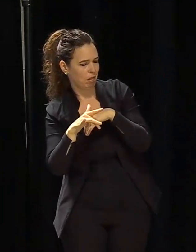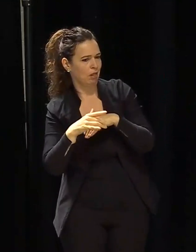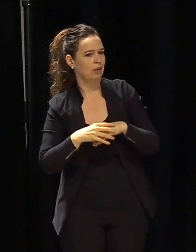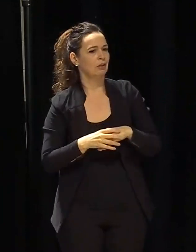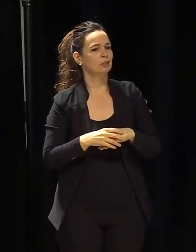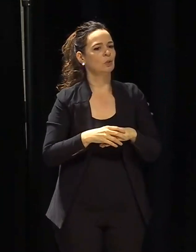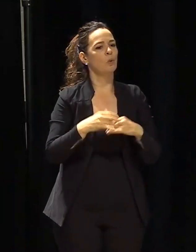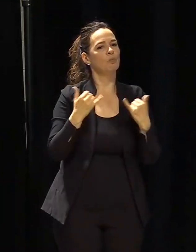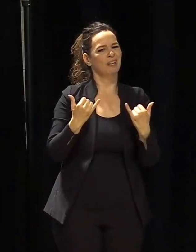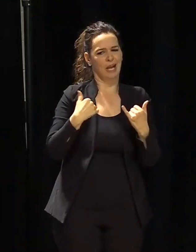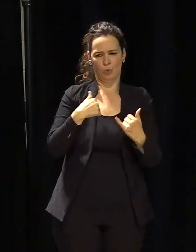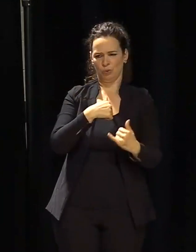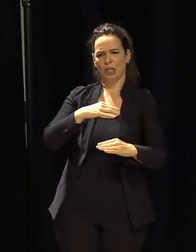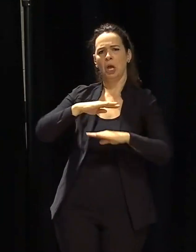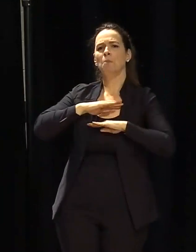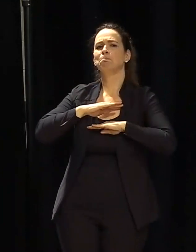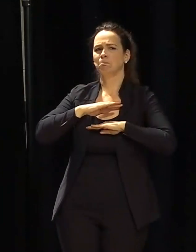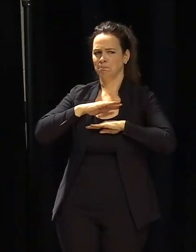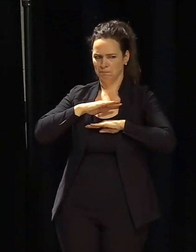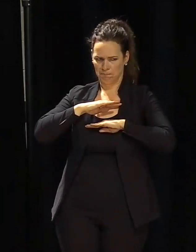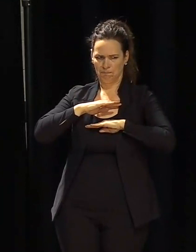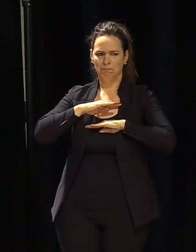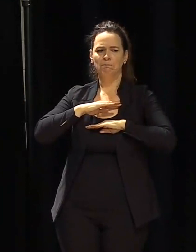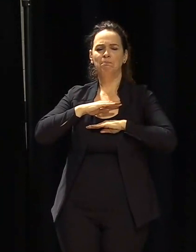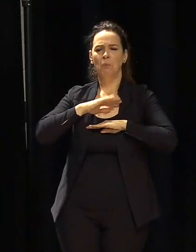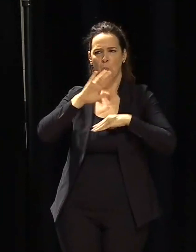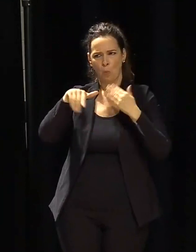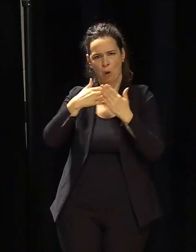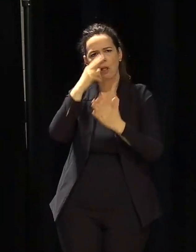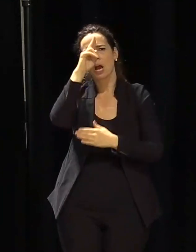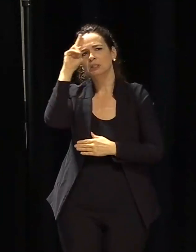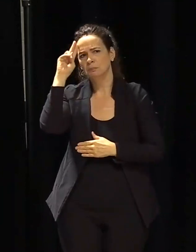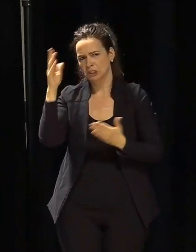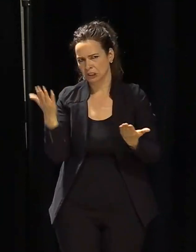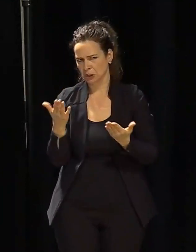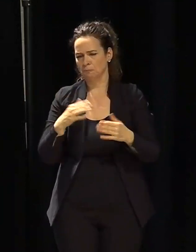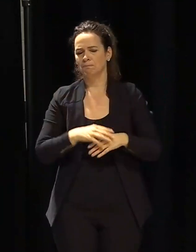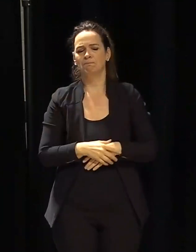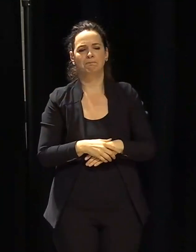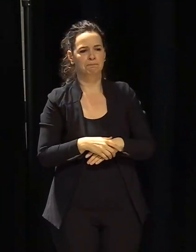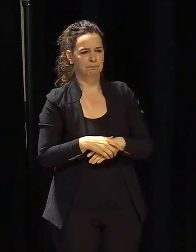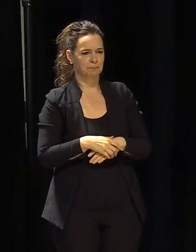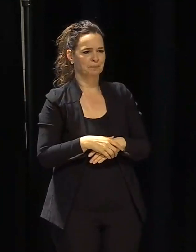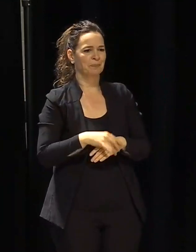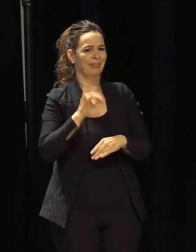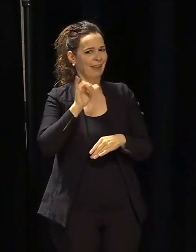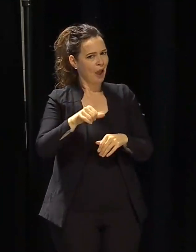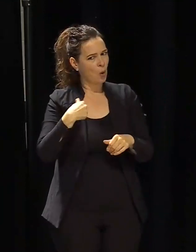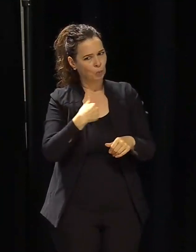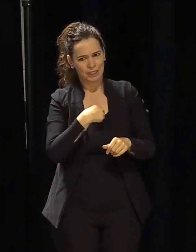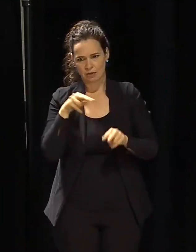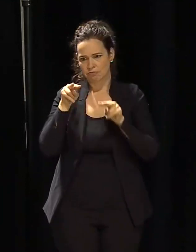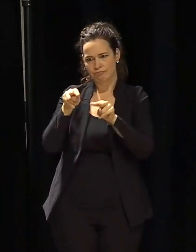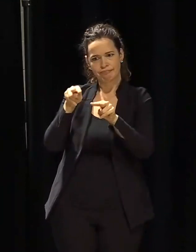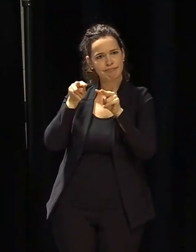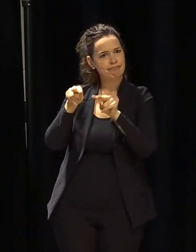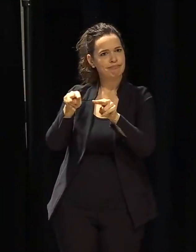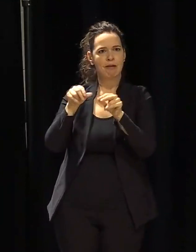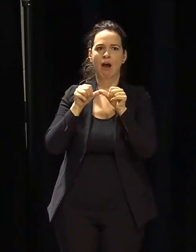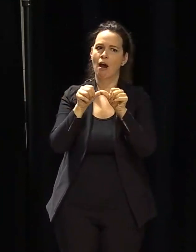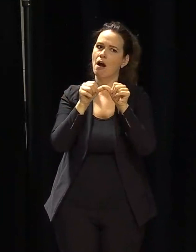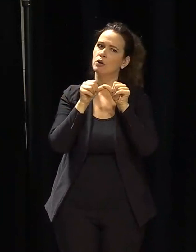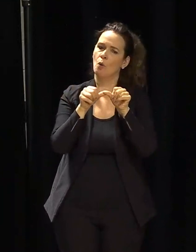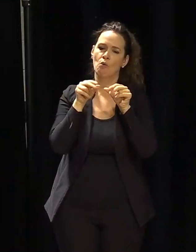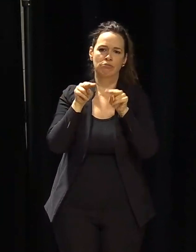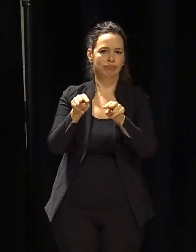assuming things don't get worse. And this is always an ongoing 24-hour cycle. We have to watch this every